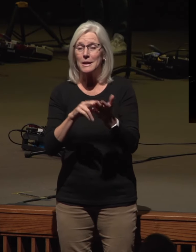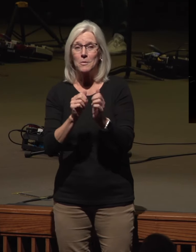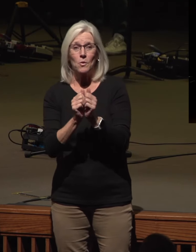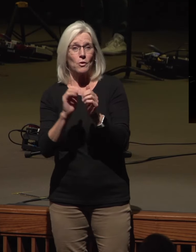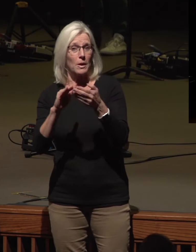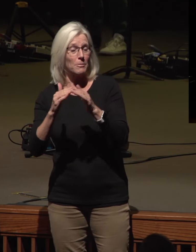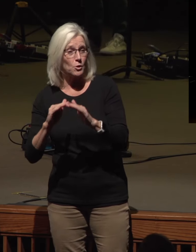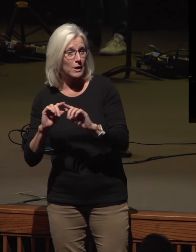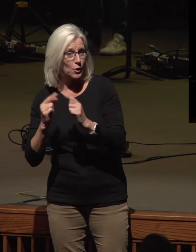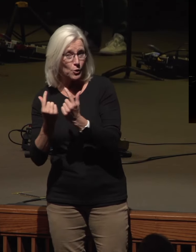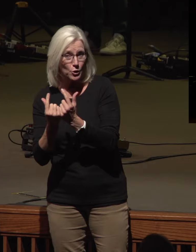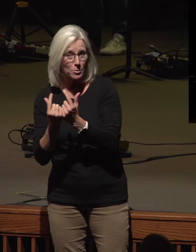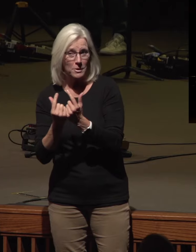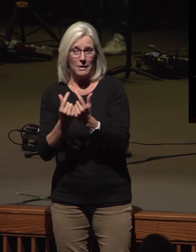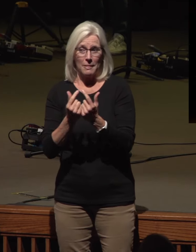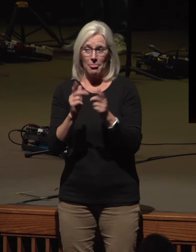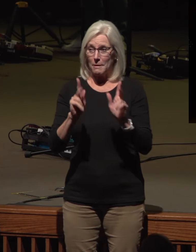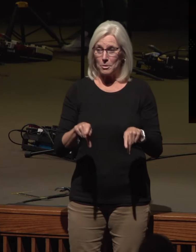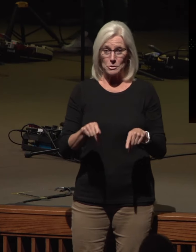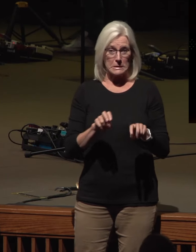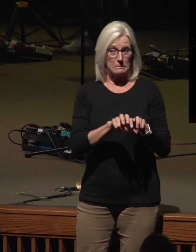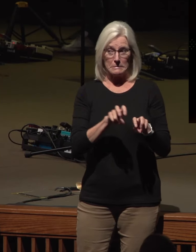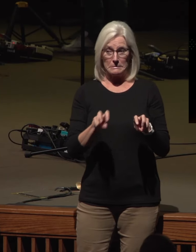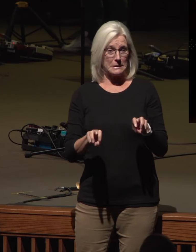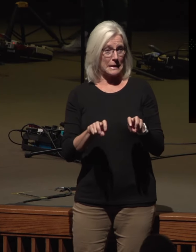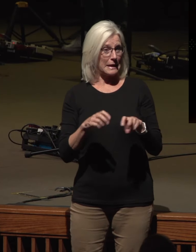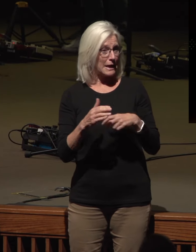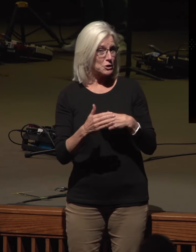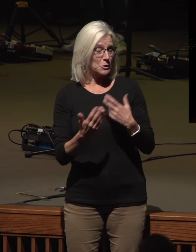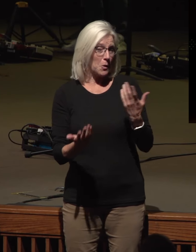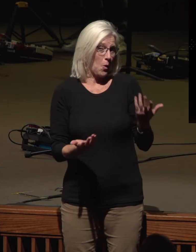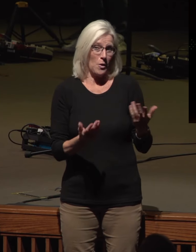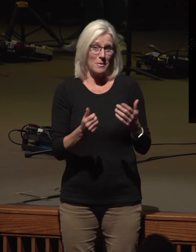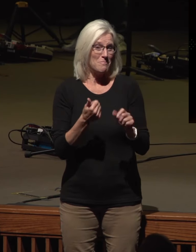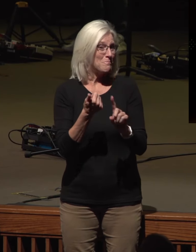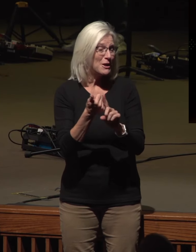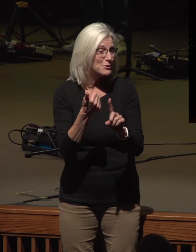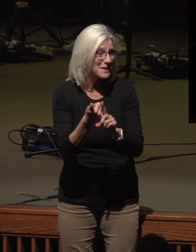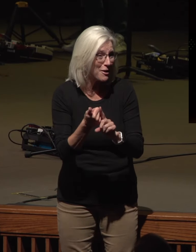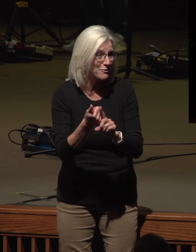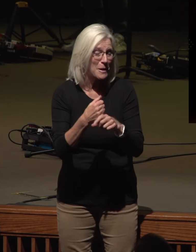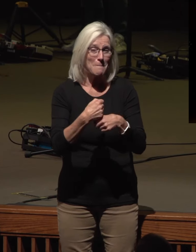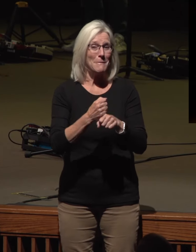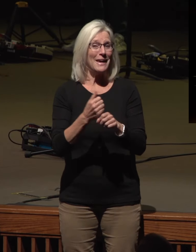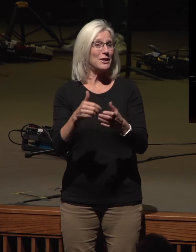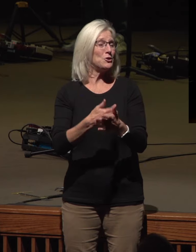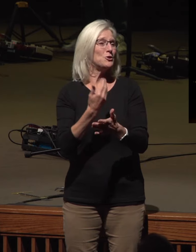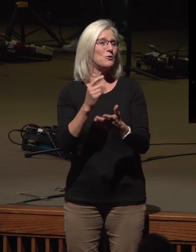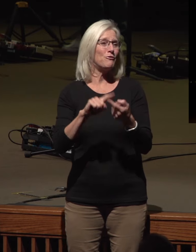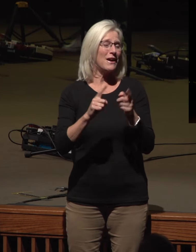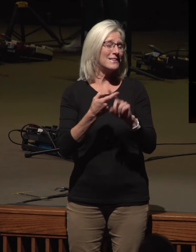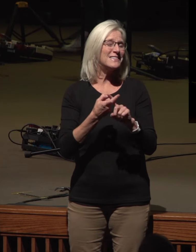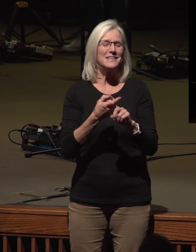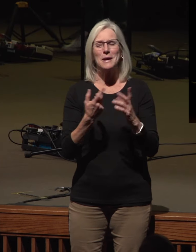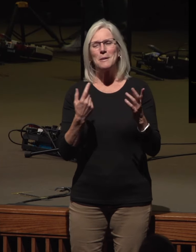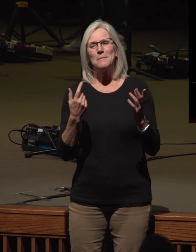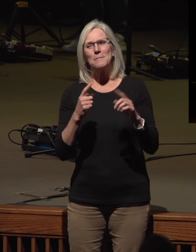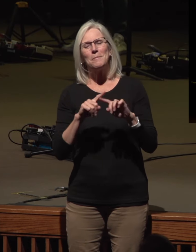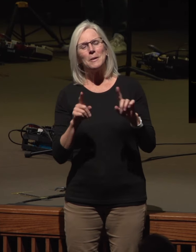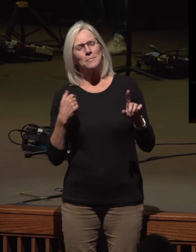and say, let's do this. Or if you are an extrovert, you can go by yourself and make new friends. But we hope that you guys